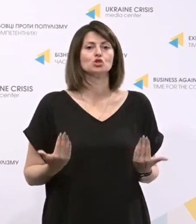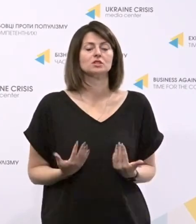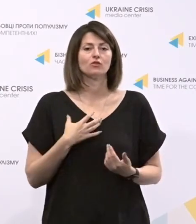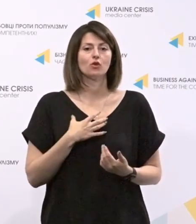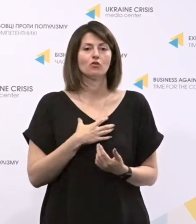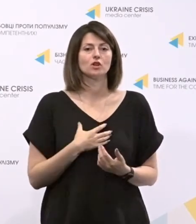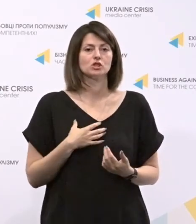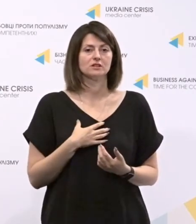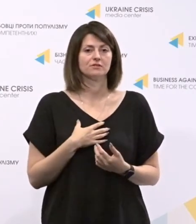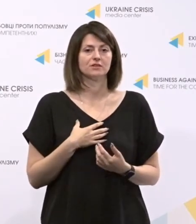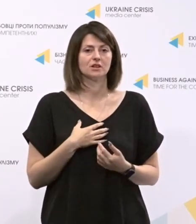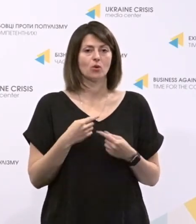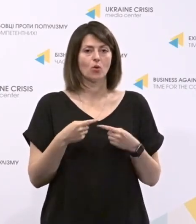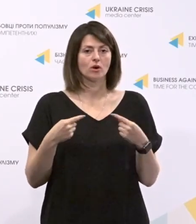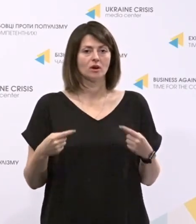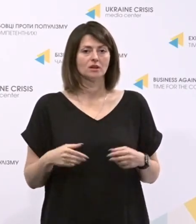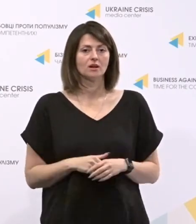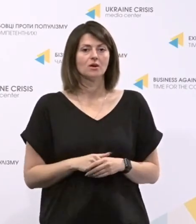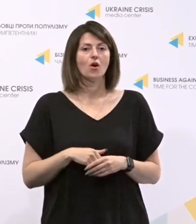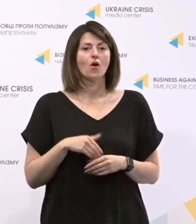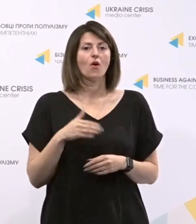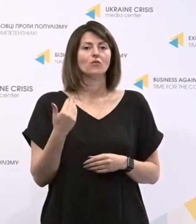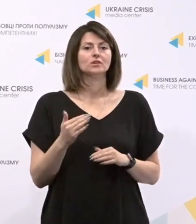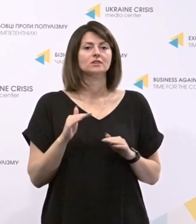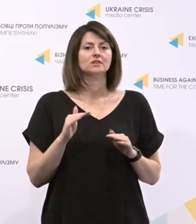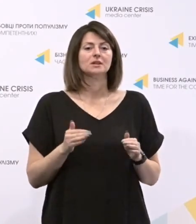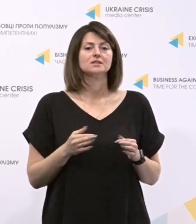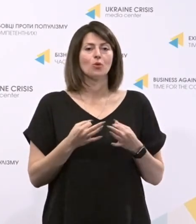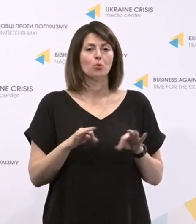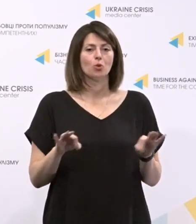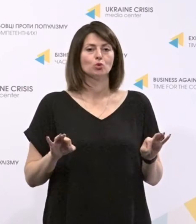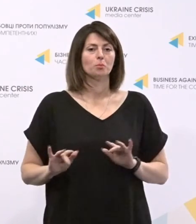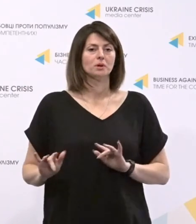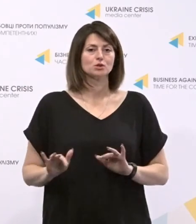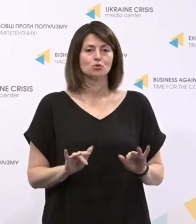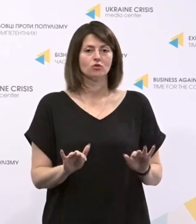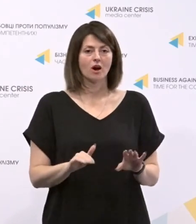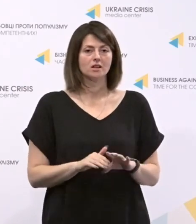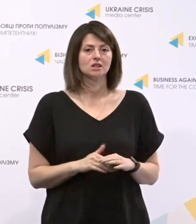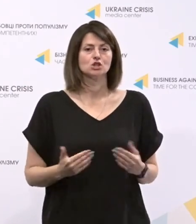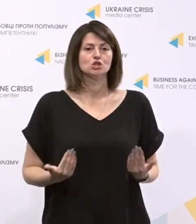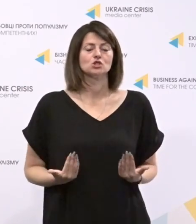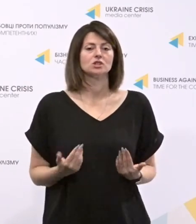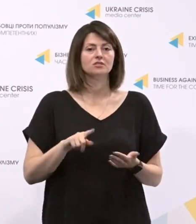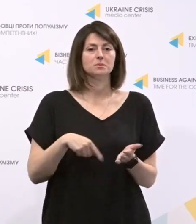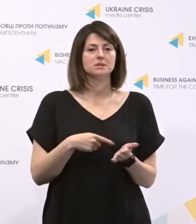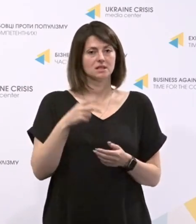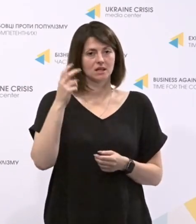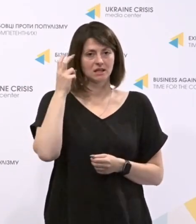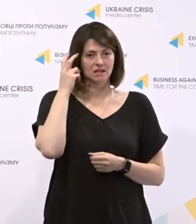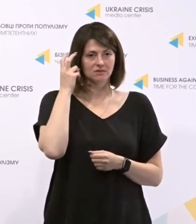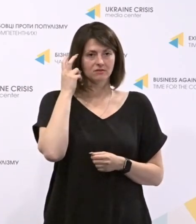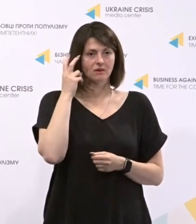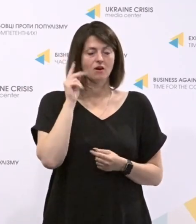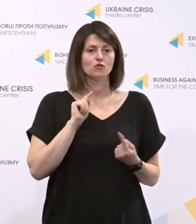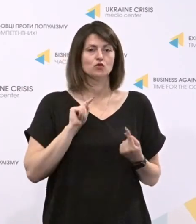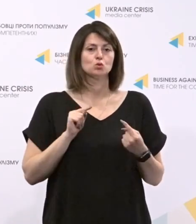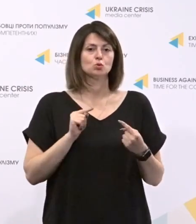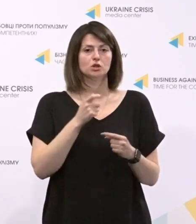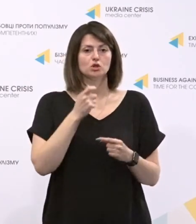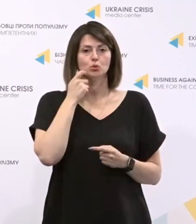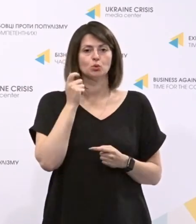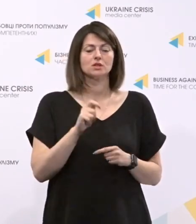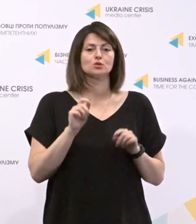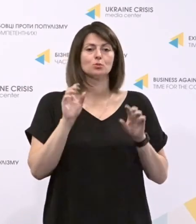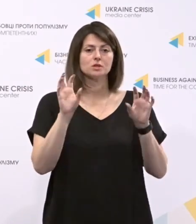violated three provisions. They were beating people on vital organs. They limited the freedom